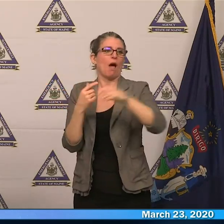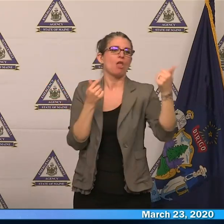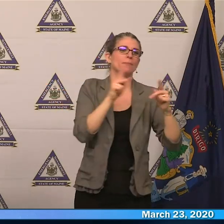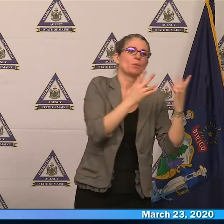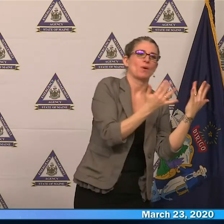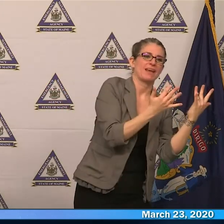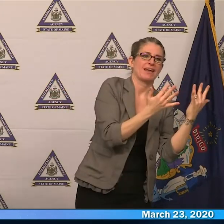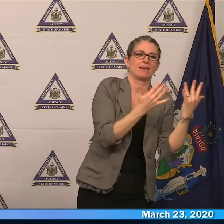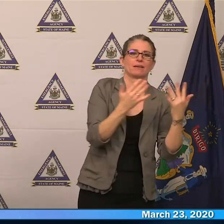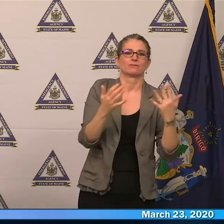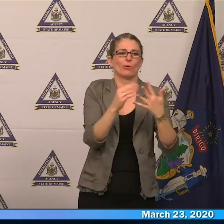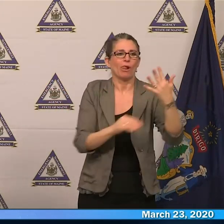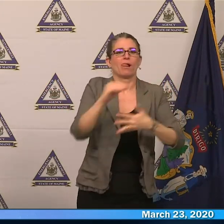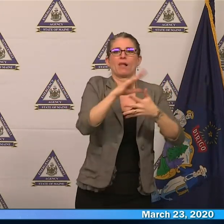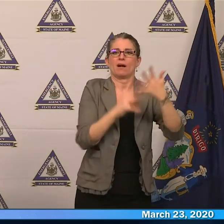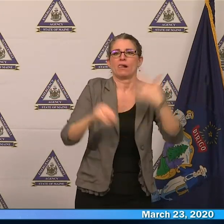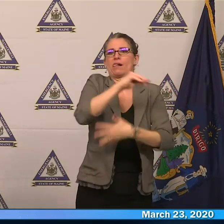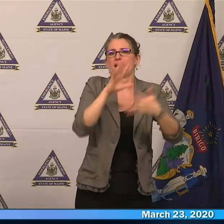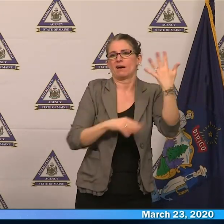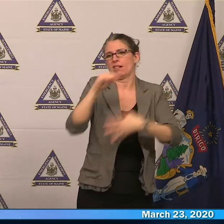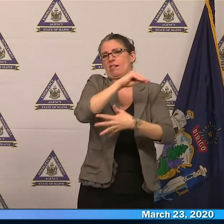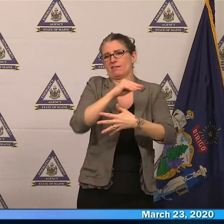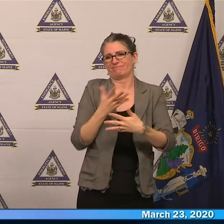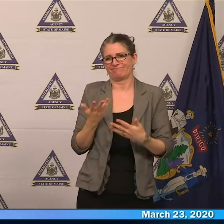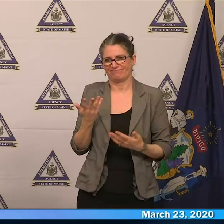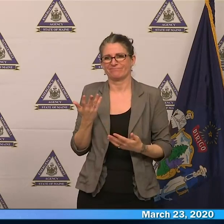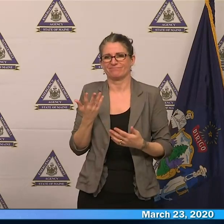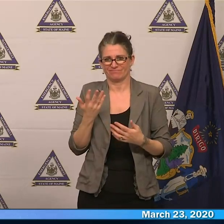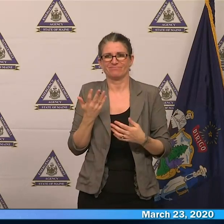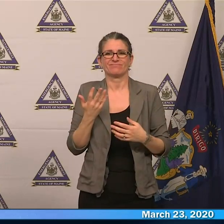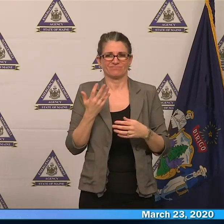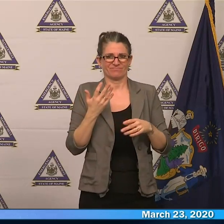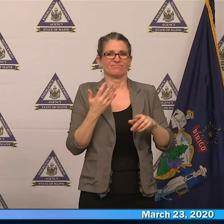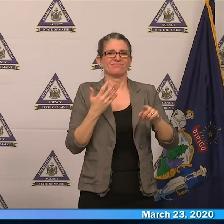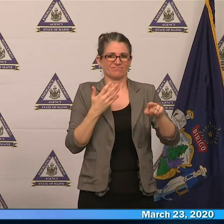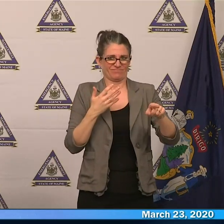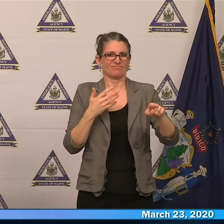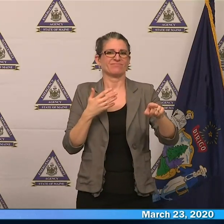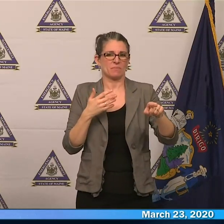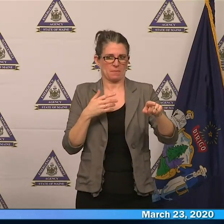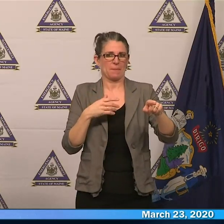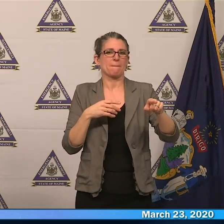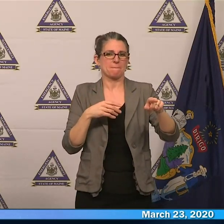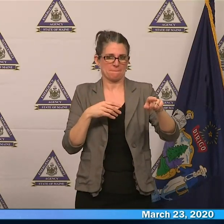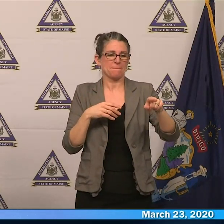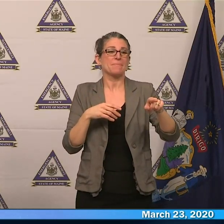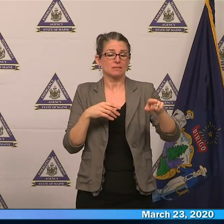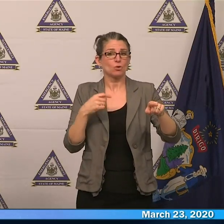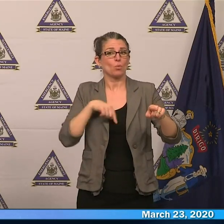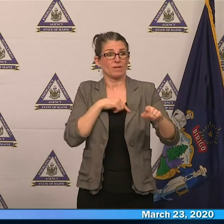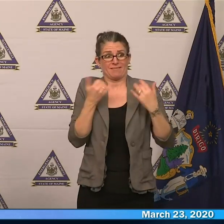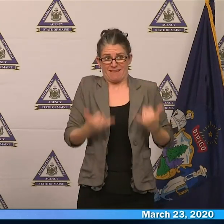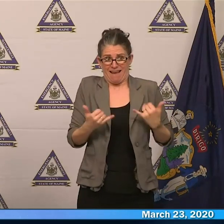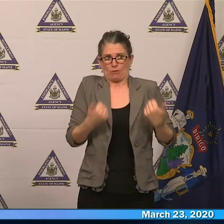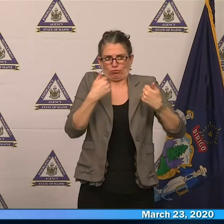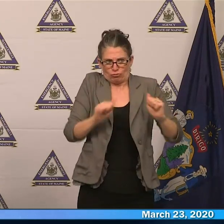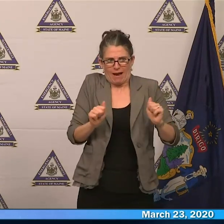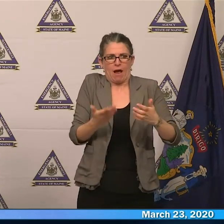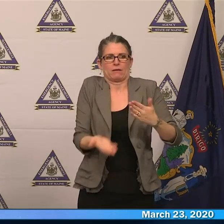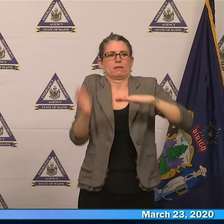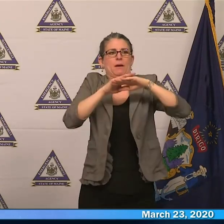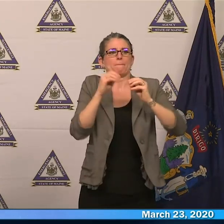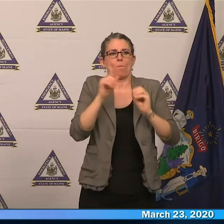for ways to increase our testing capacity and decrease our reliance on one of the chemicals that we know to